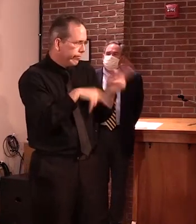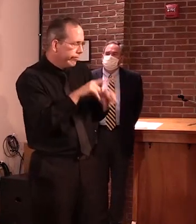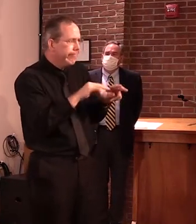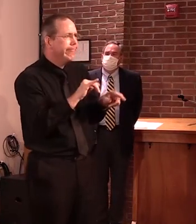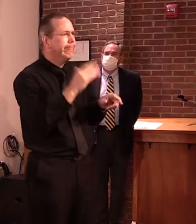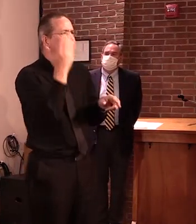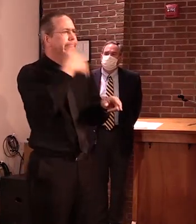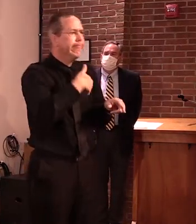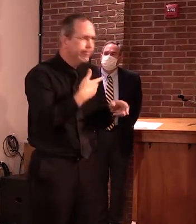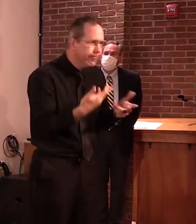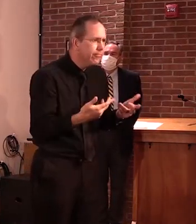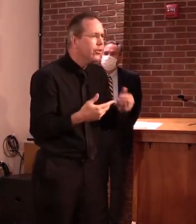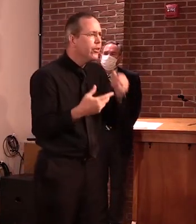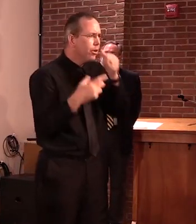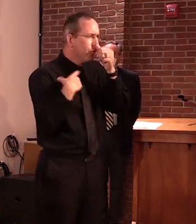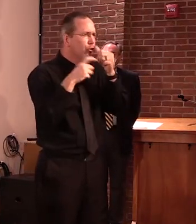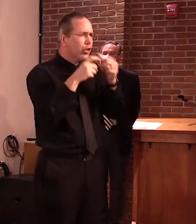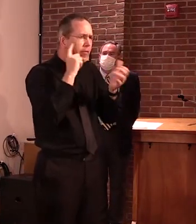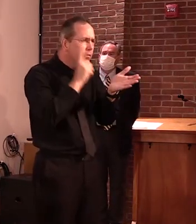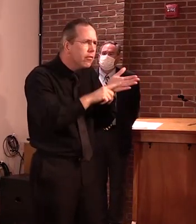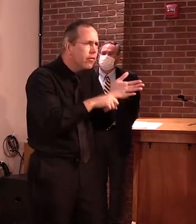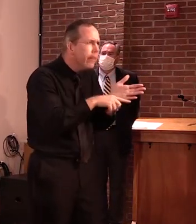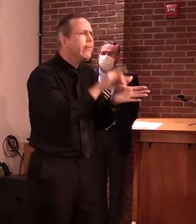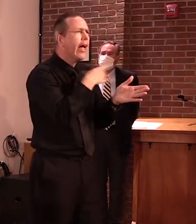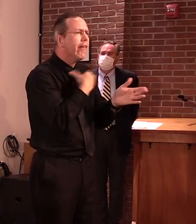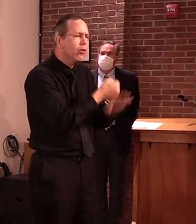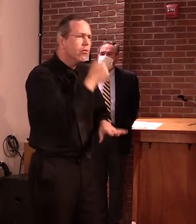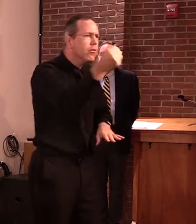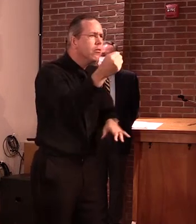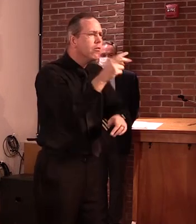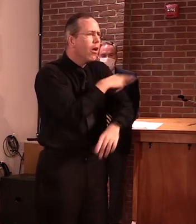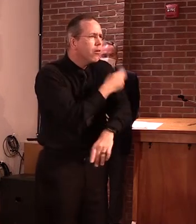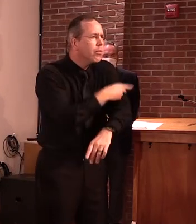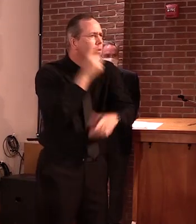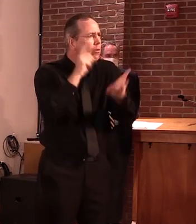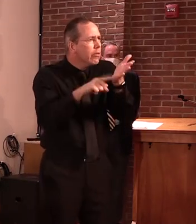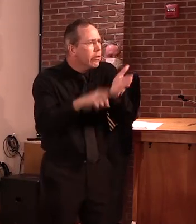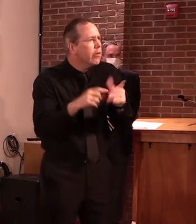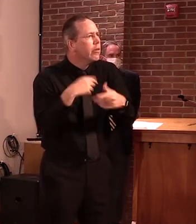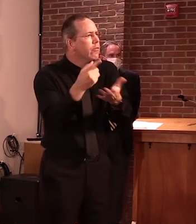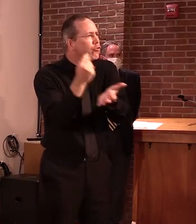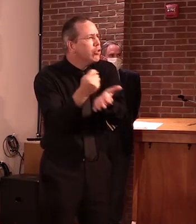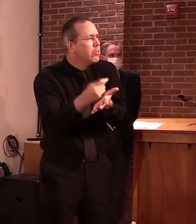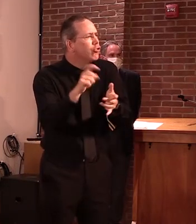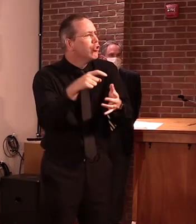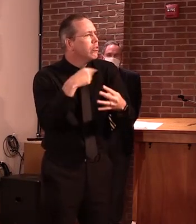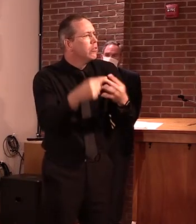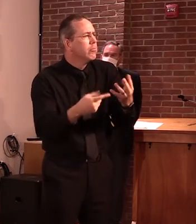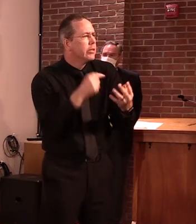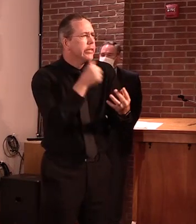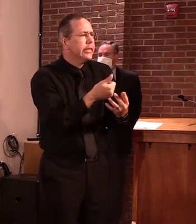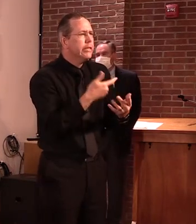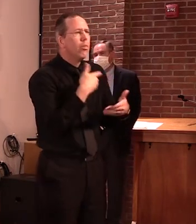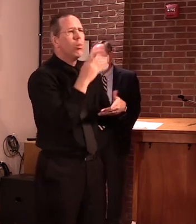study, we're coordinating with both the federal authorities and the state authorities on this.